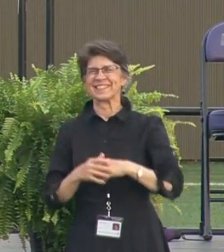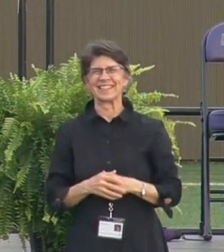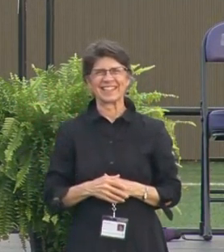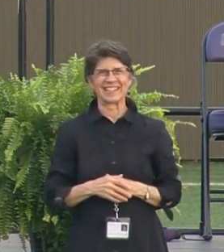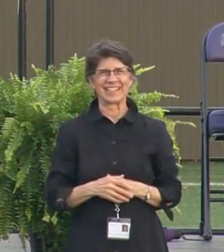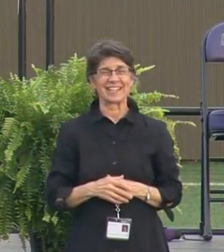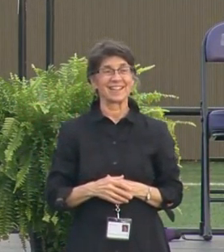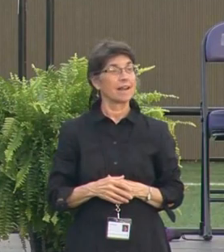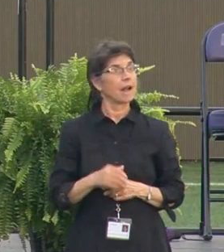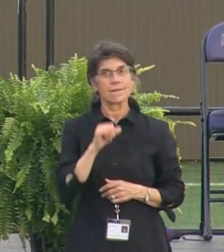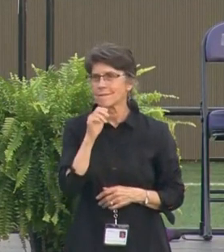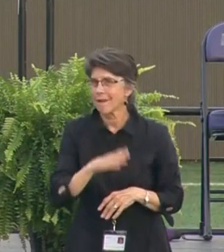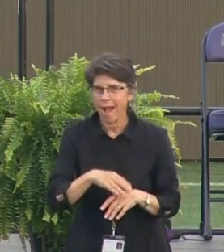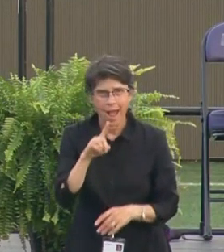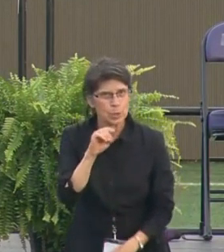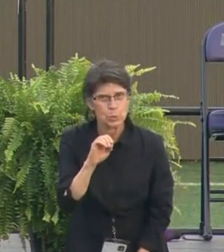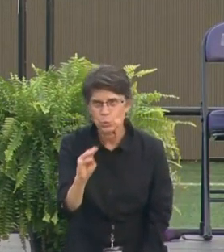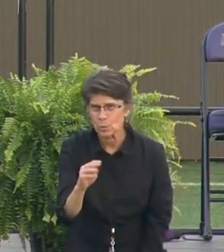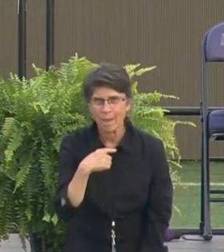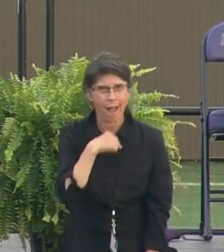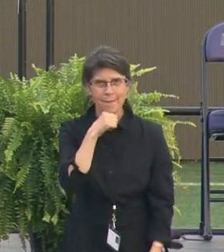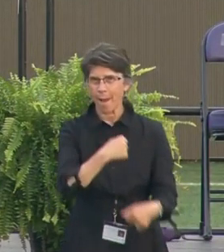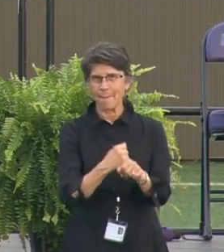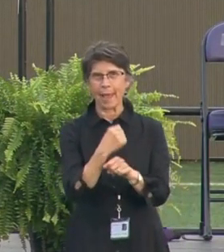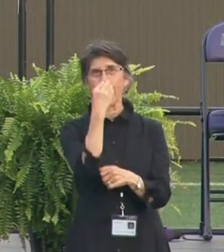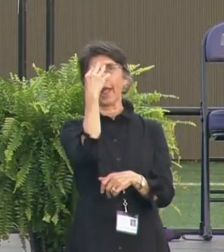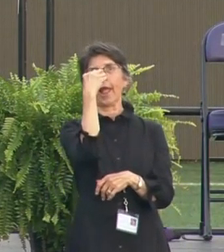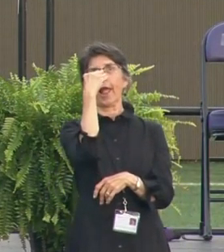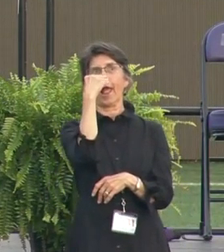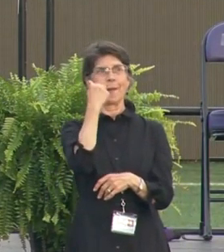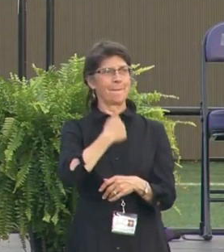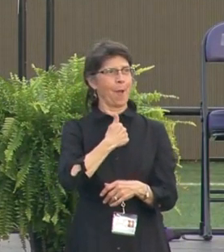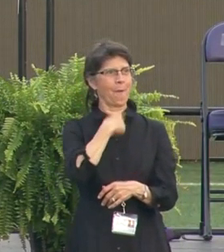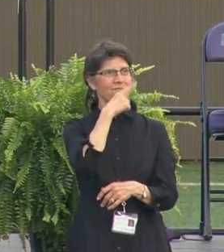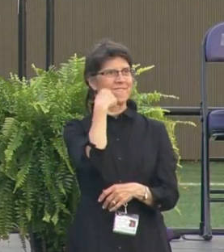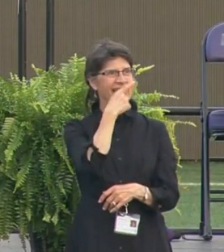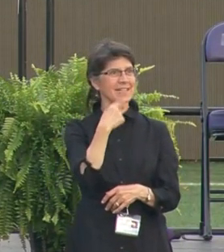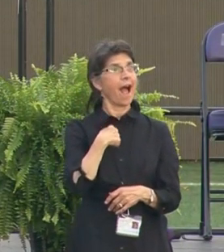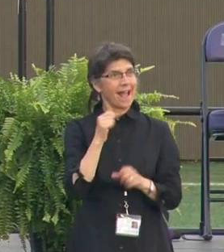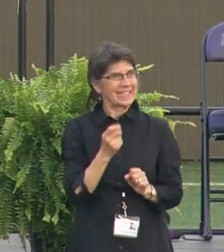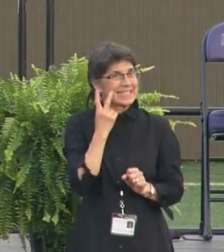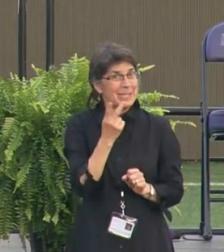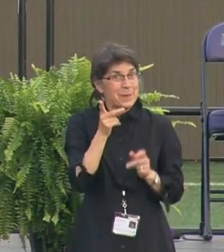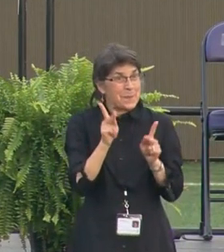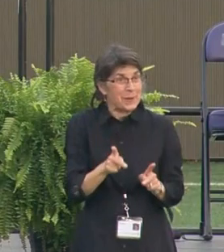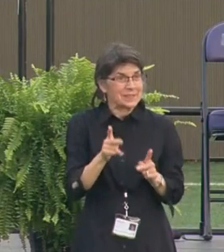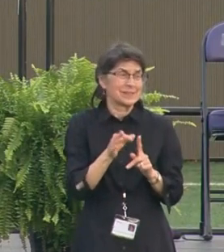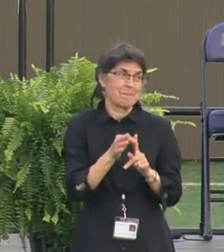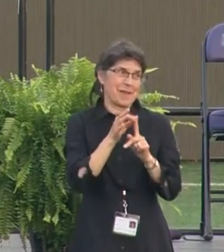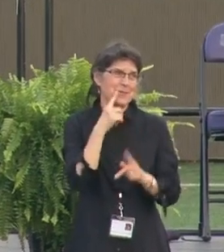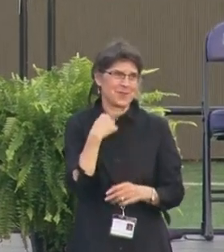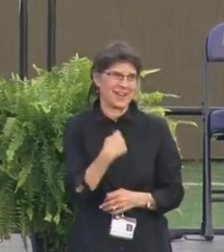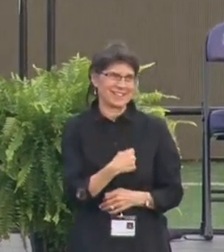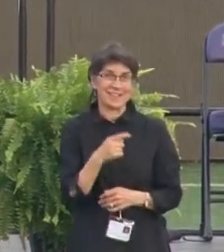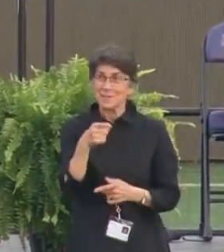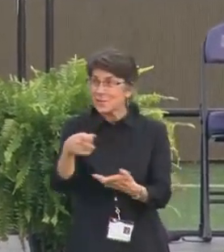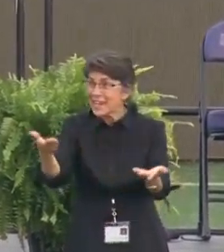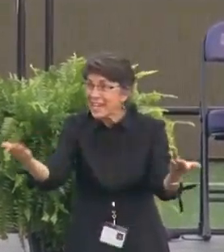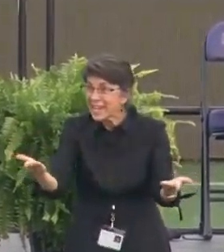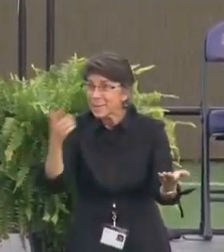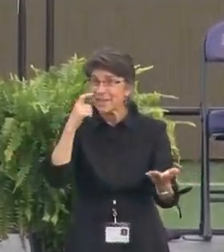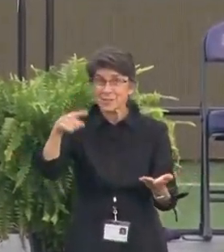Not on Zoom. I'm not here making a video of my own face to actually see you in person. It's really special to us, and you're here because